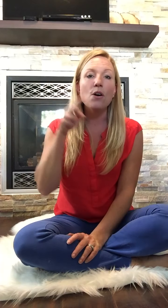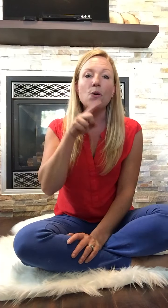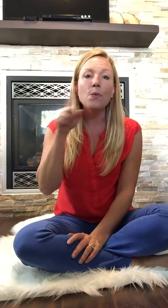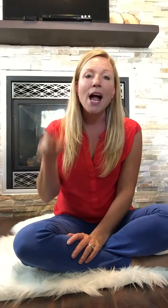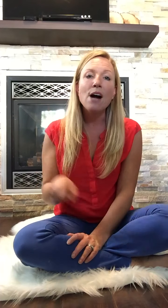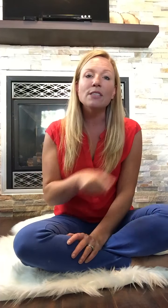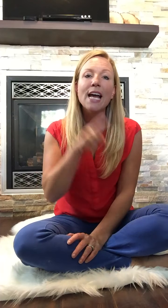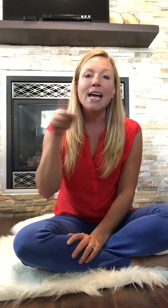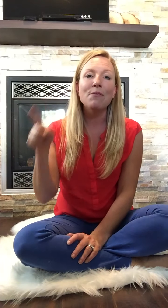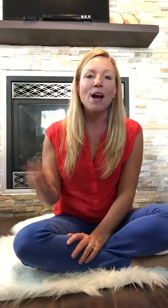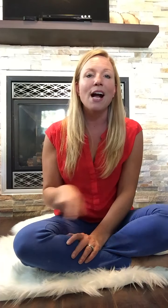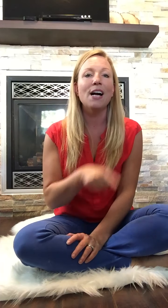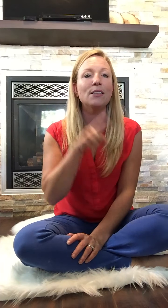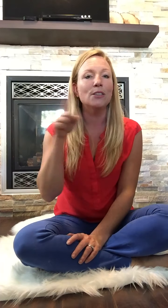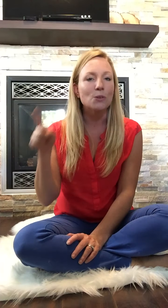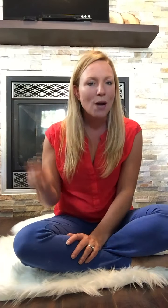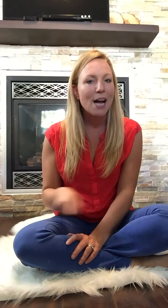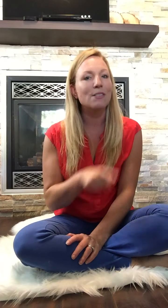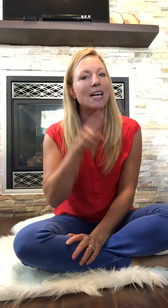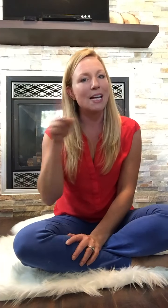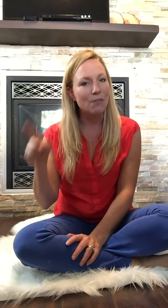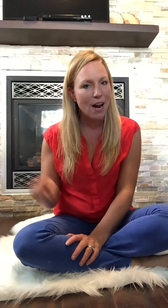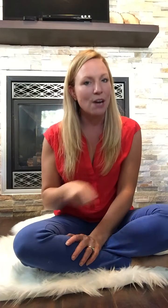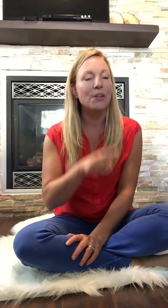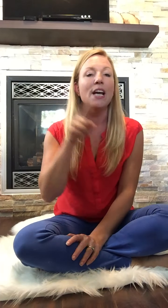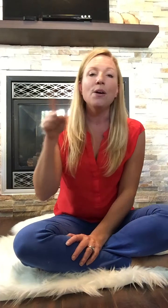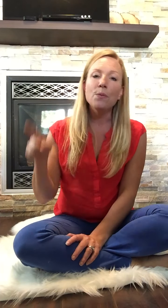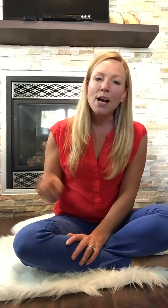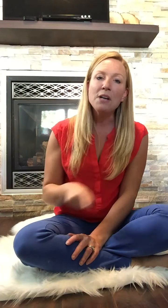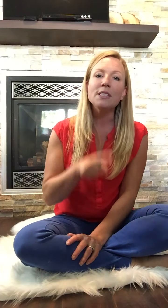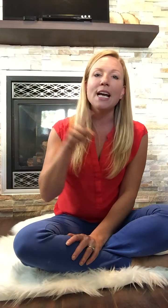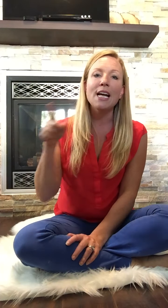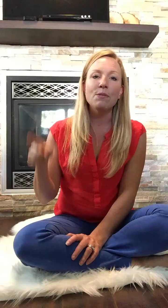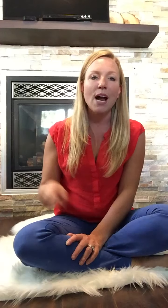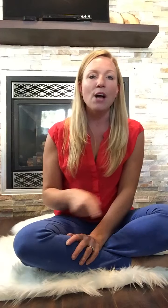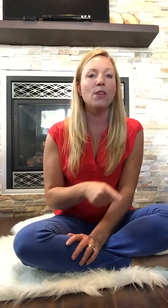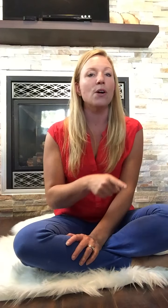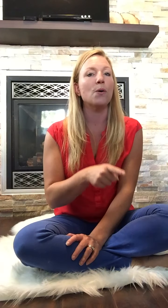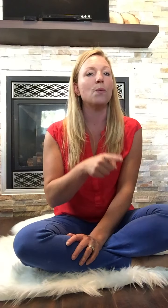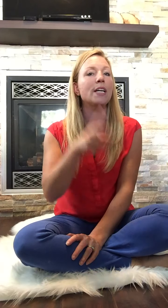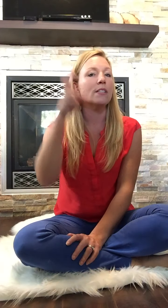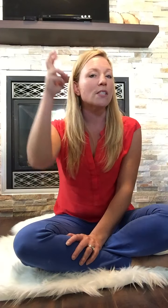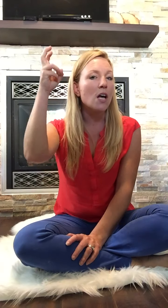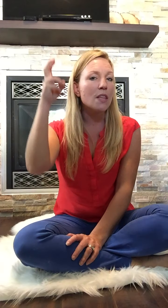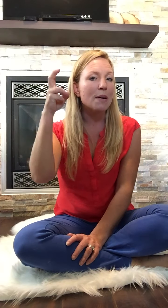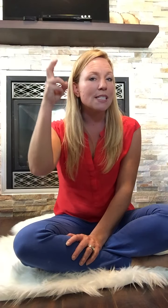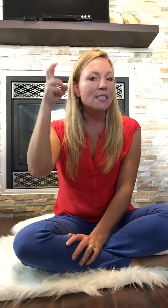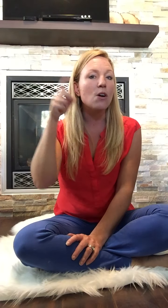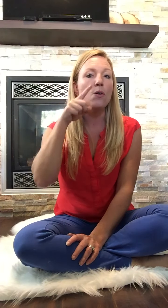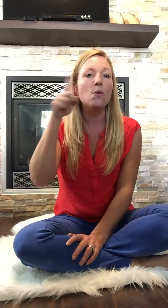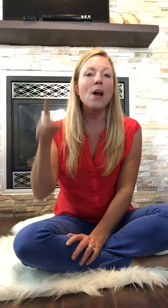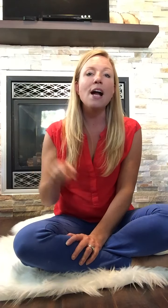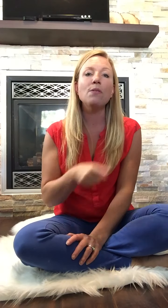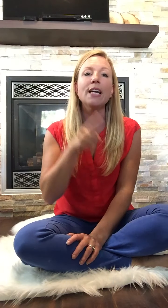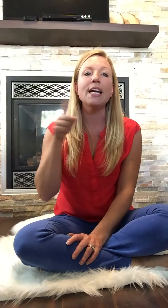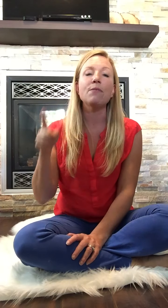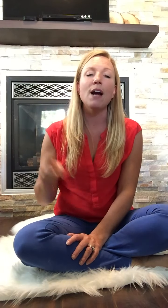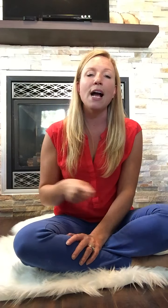go round and round, round and round, round and round. The wheels on the bus go round and